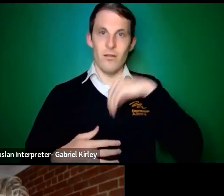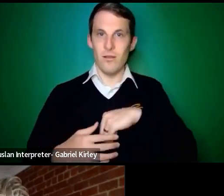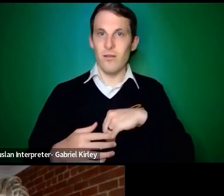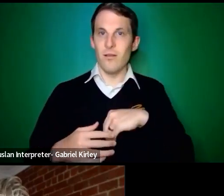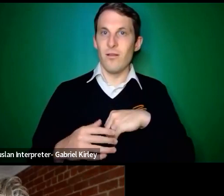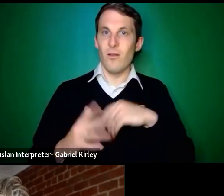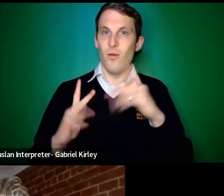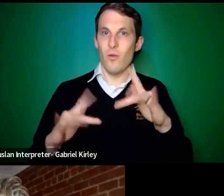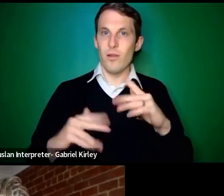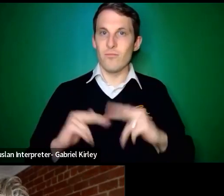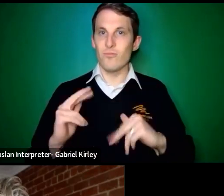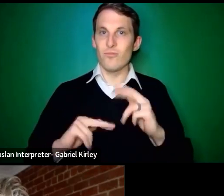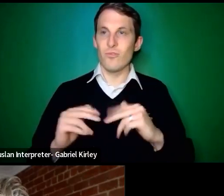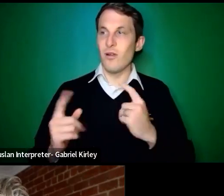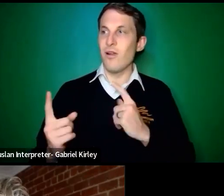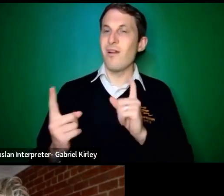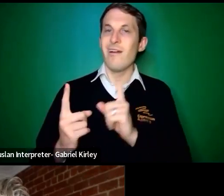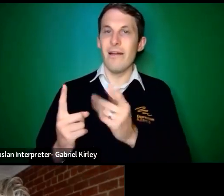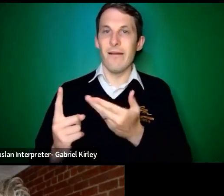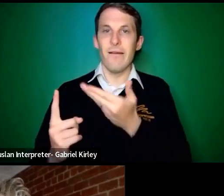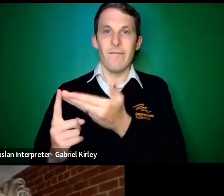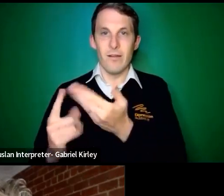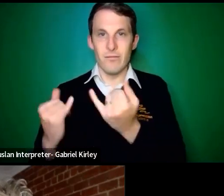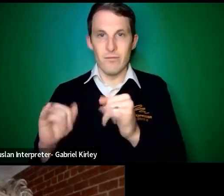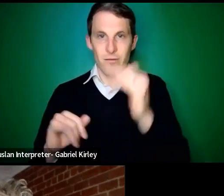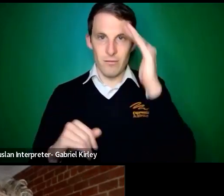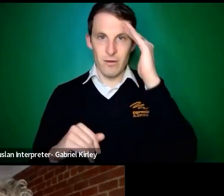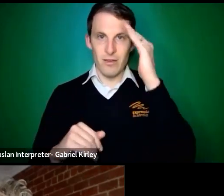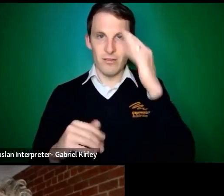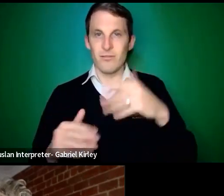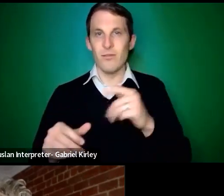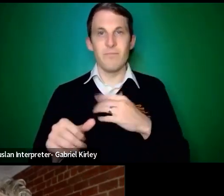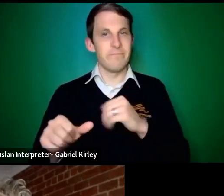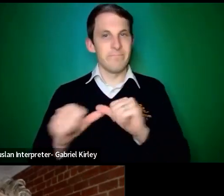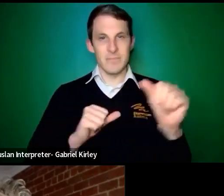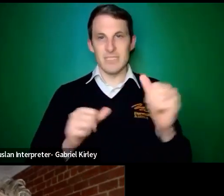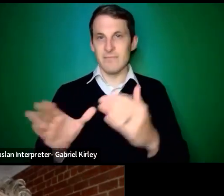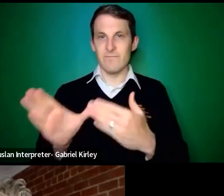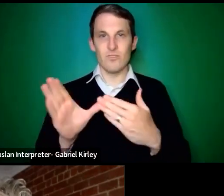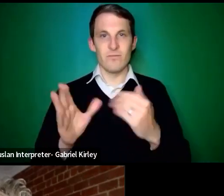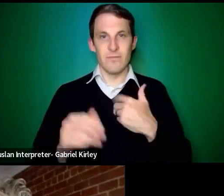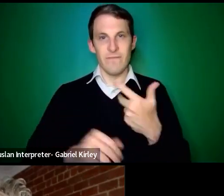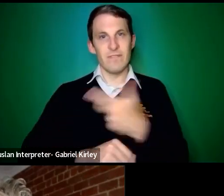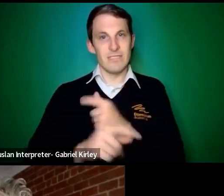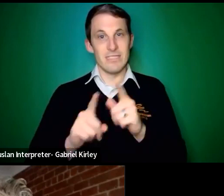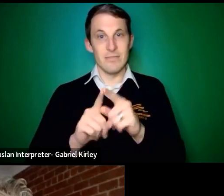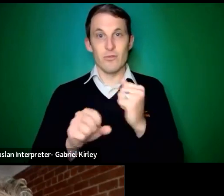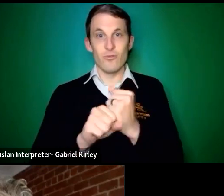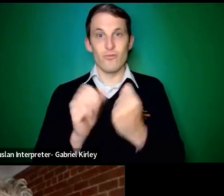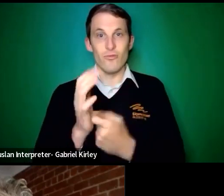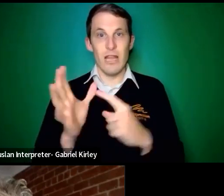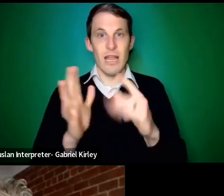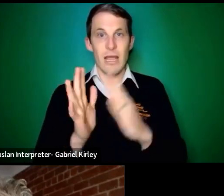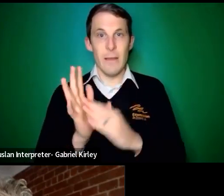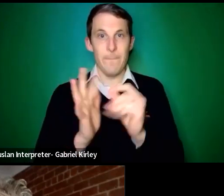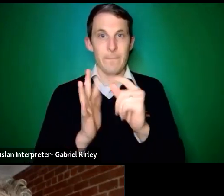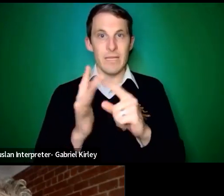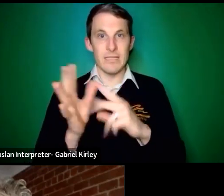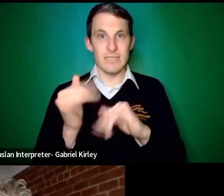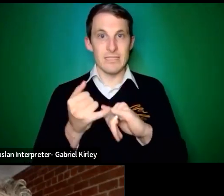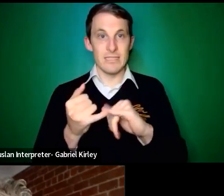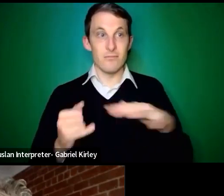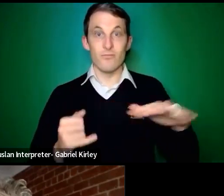the best protection we can have for the people around us is for ourselves to be vaccinated. And of course, in the Grampians region, we have tremendously high rates